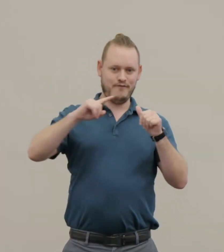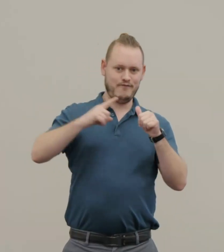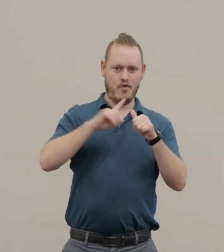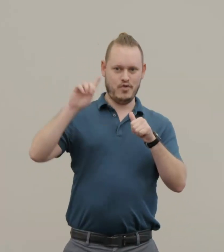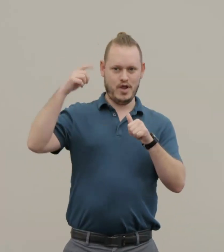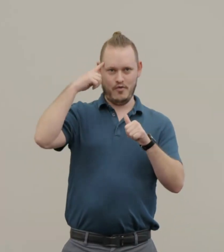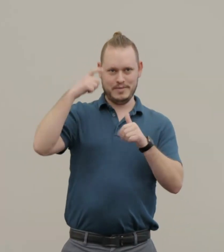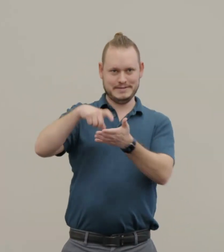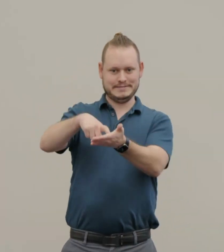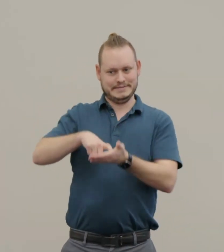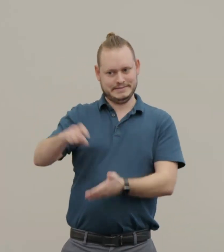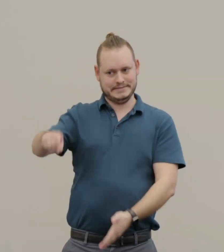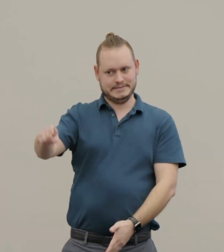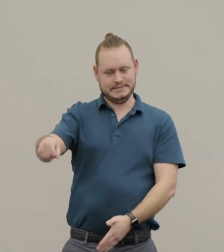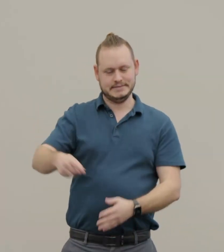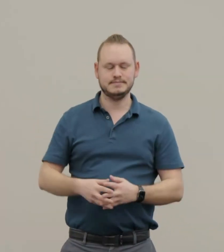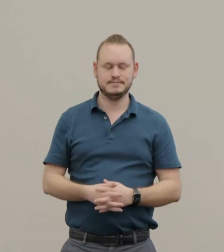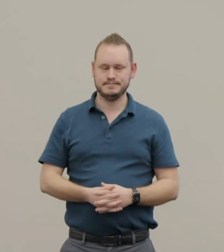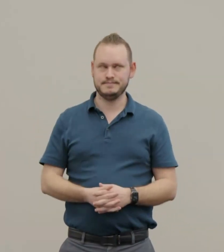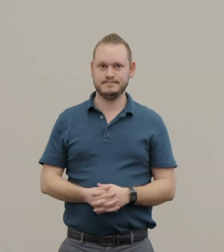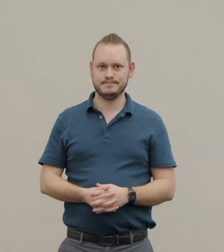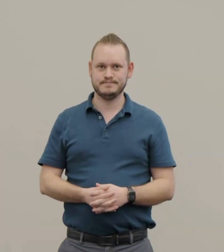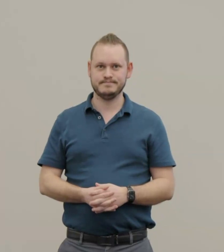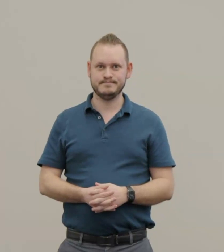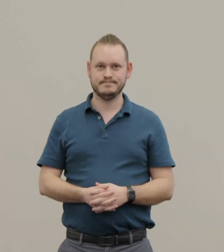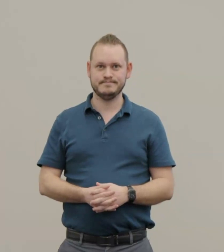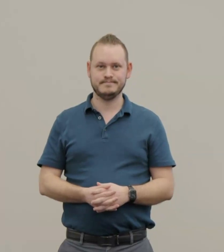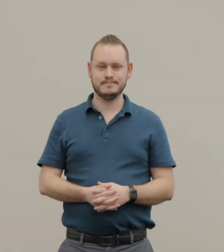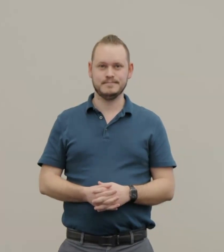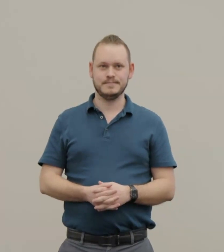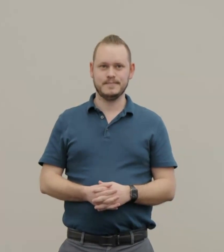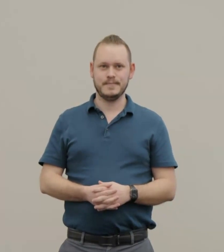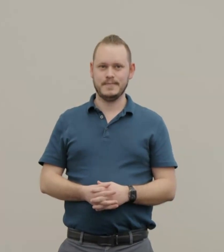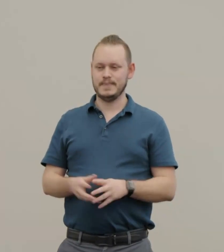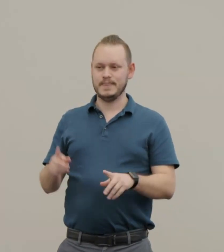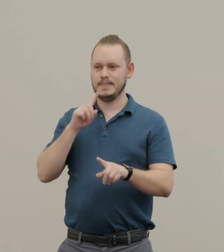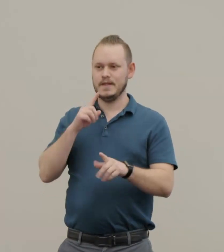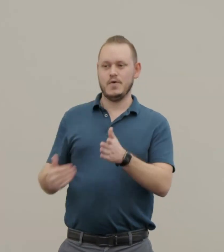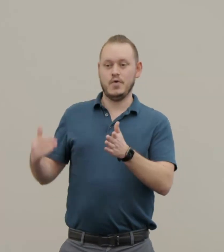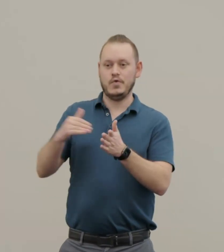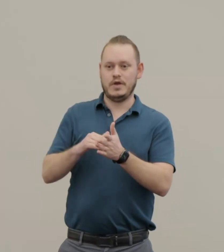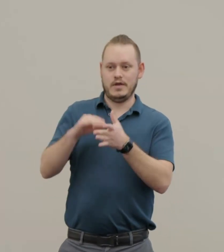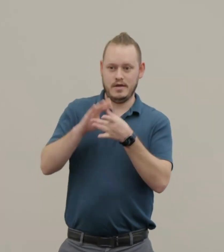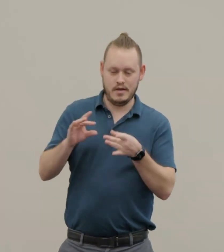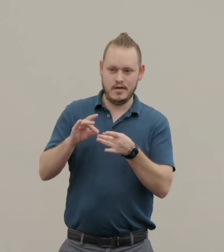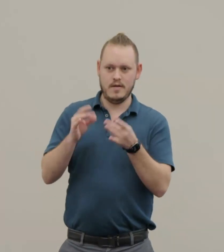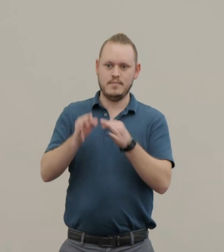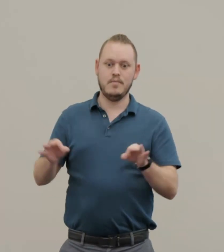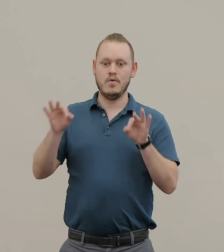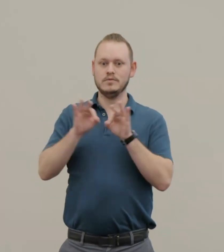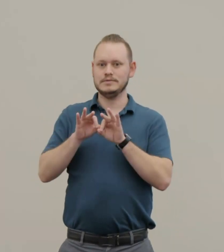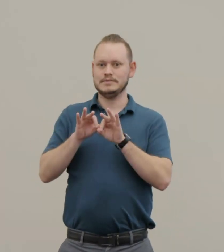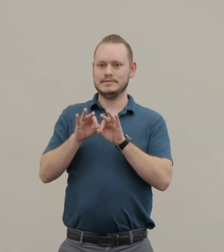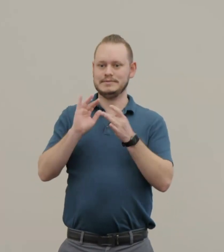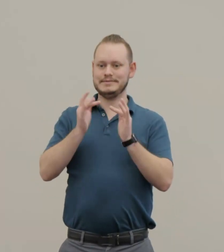is a necessity. So this was dictating kind of, it was reiterating the importance of a